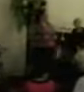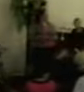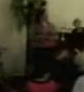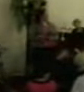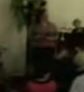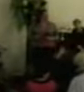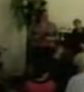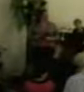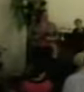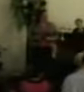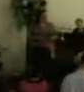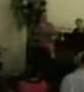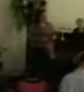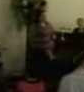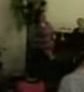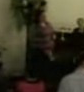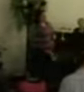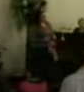Father.